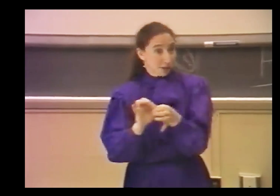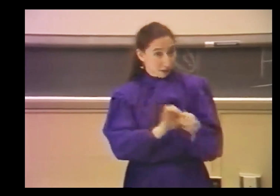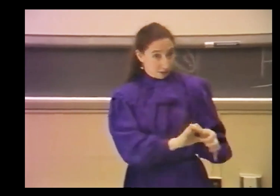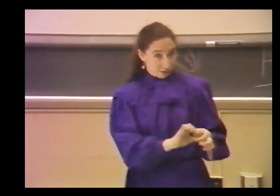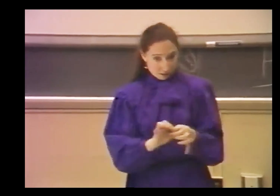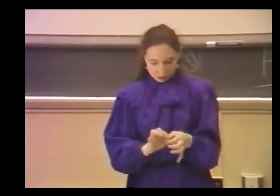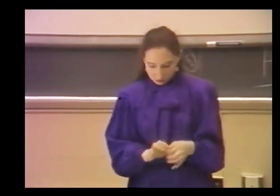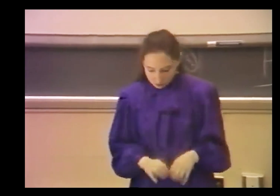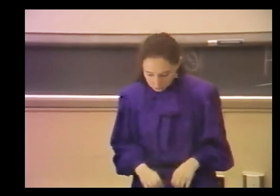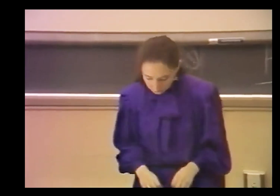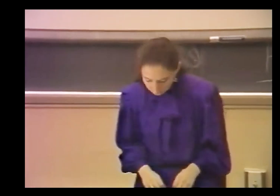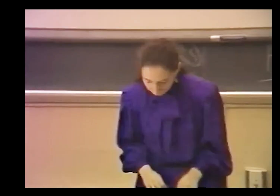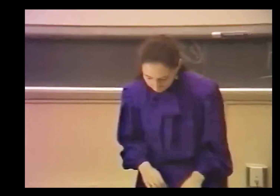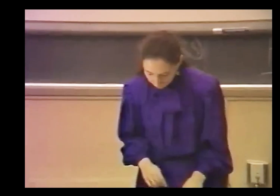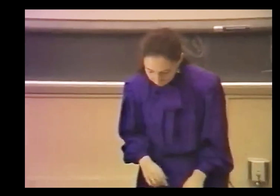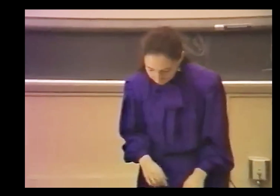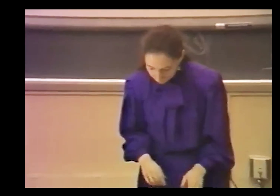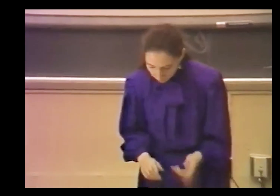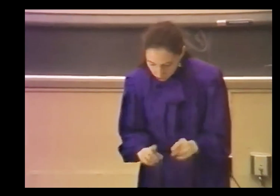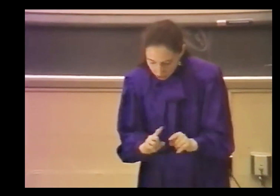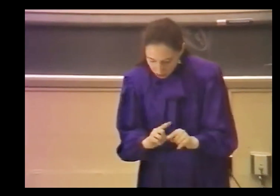connection. Okay?